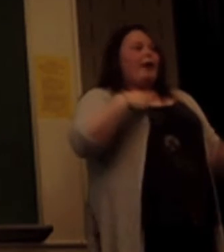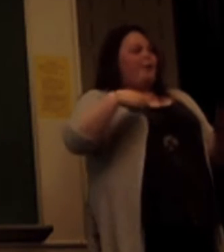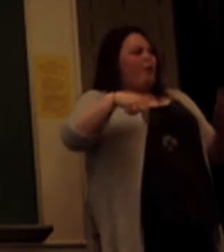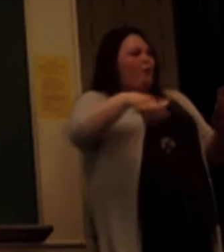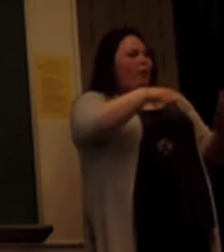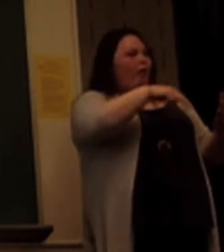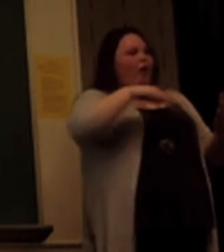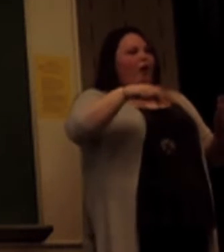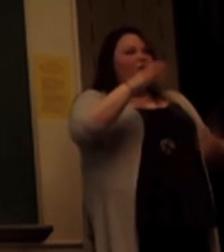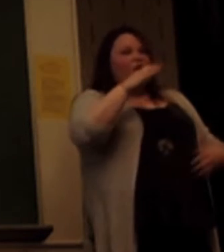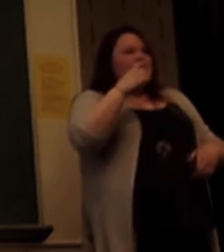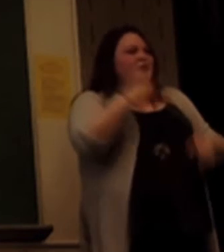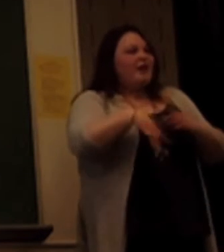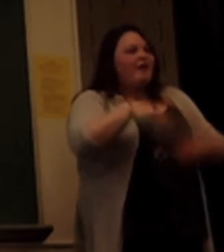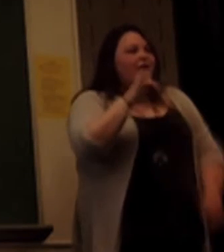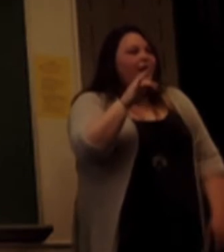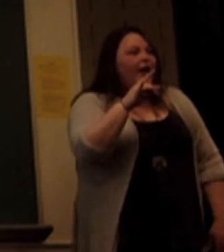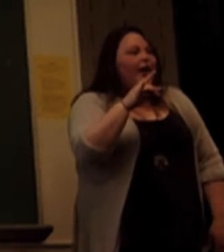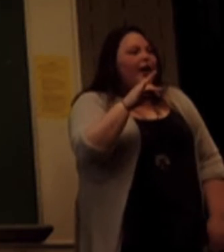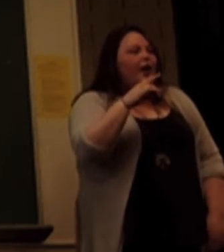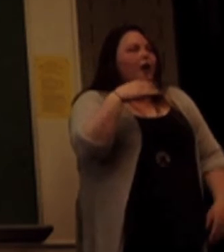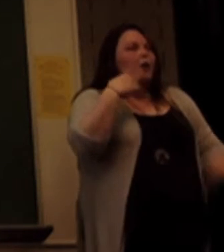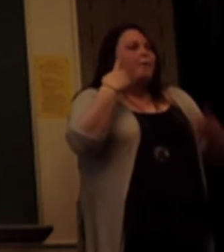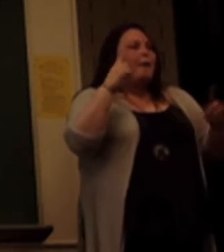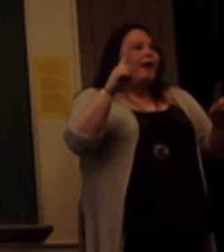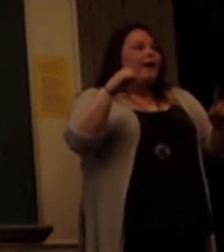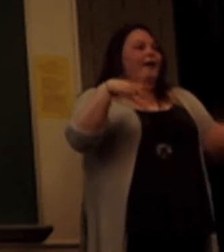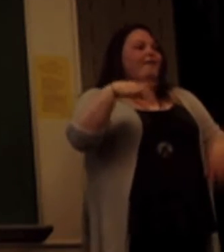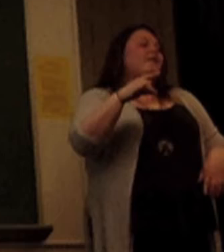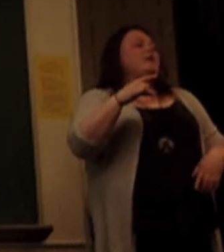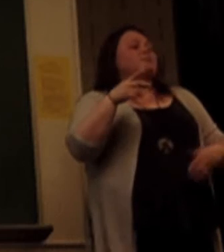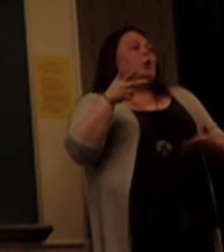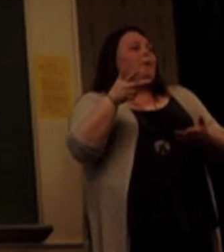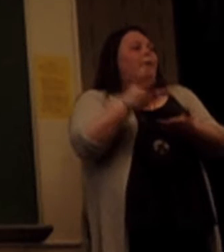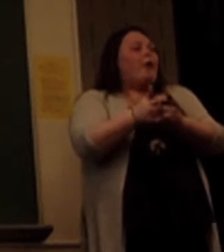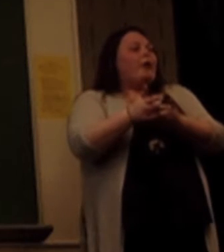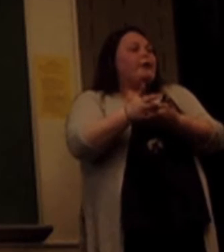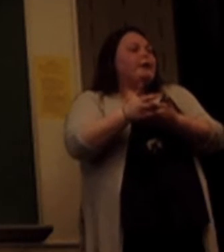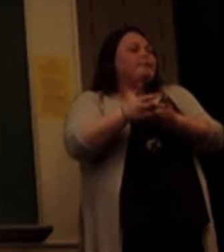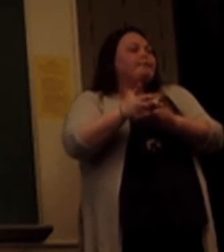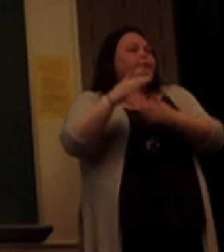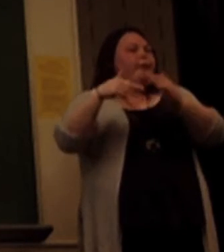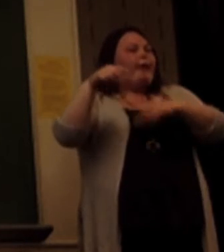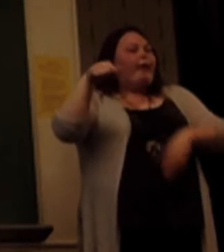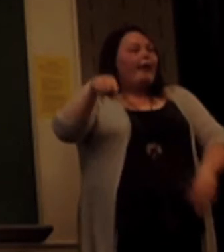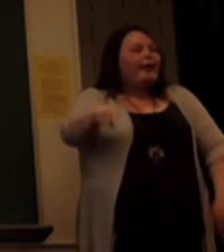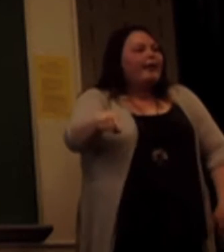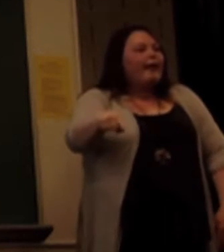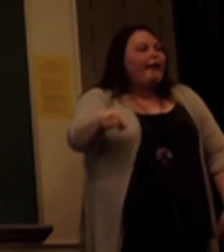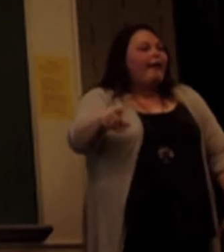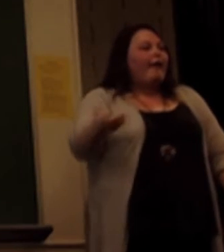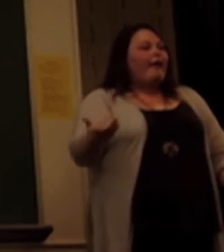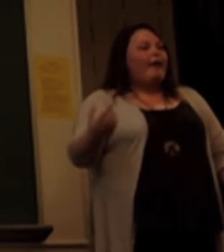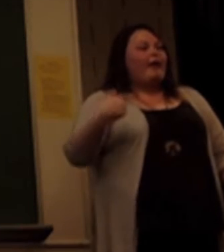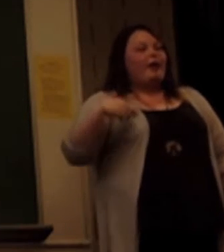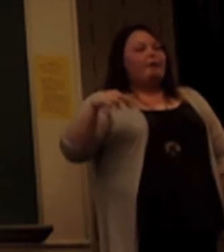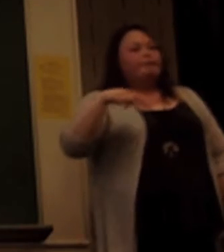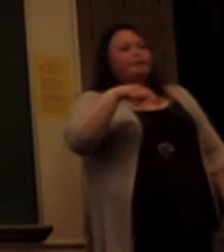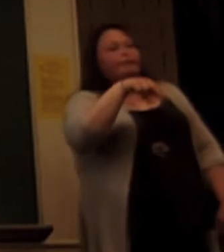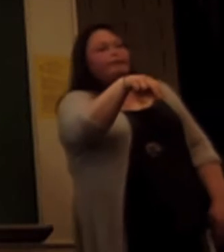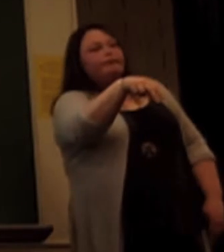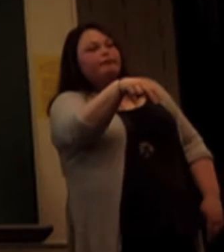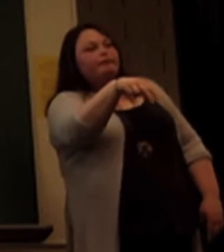I parked in a parking garage. I didn't realize the court was like attached to it, and I walked 2 blocks in the opposite direction before I realized where I